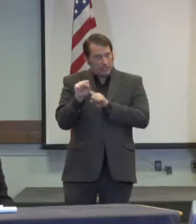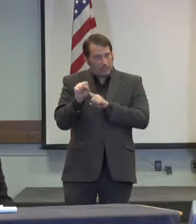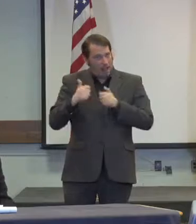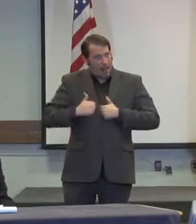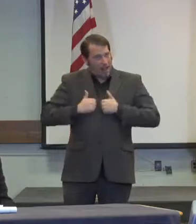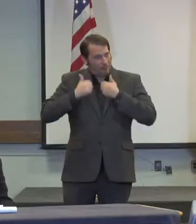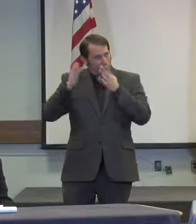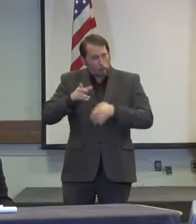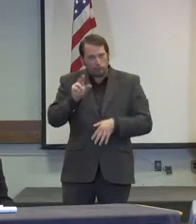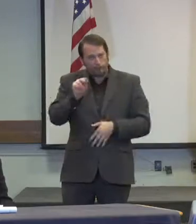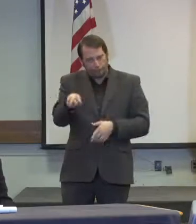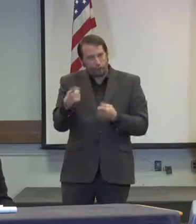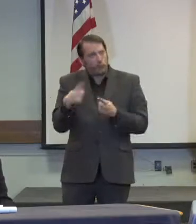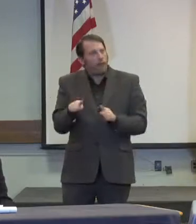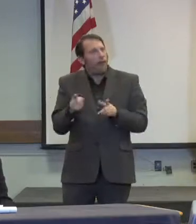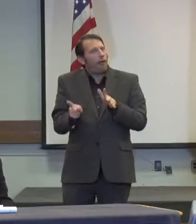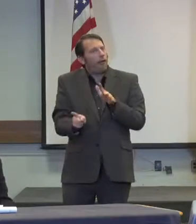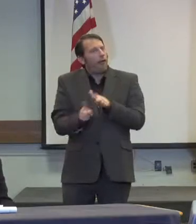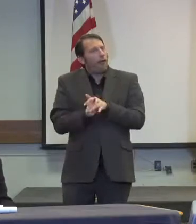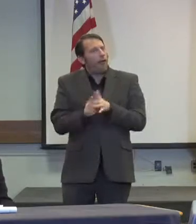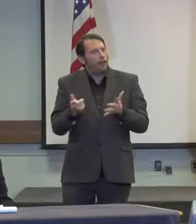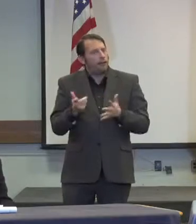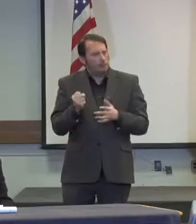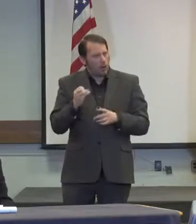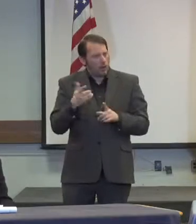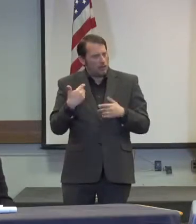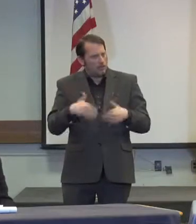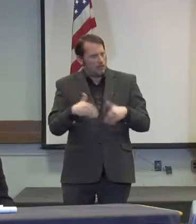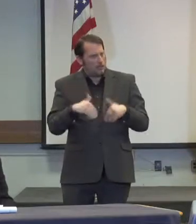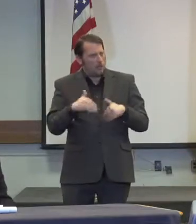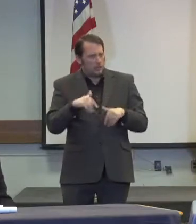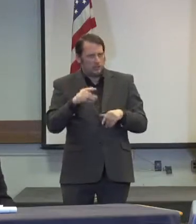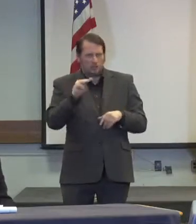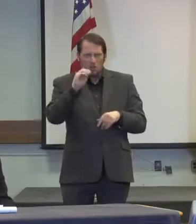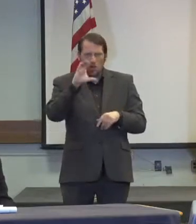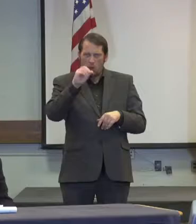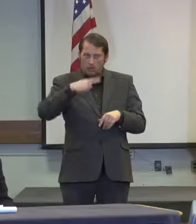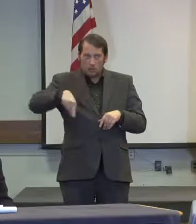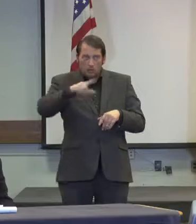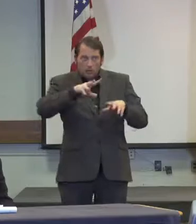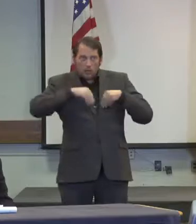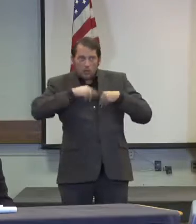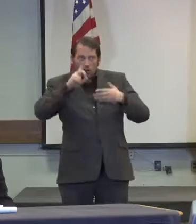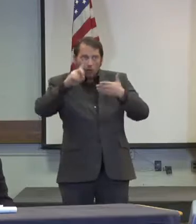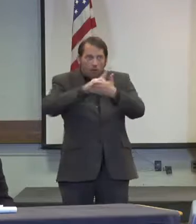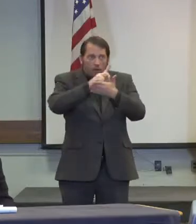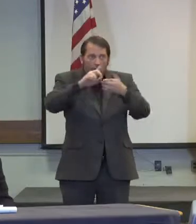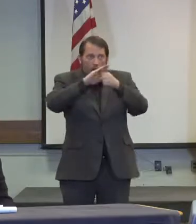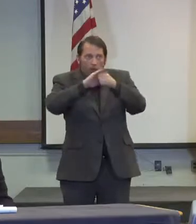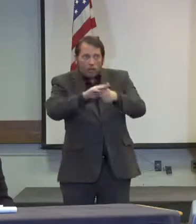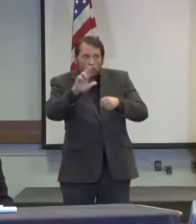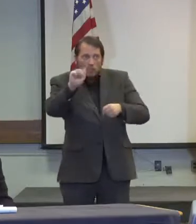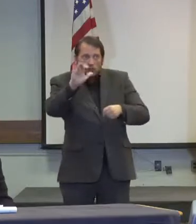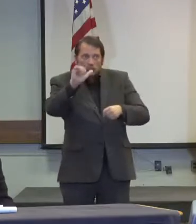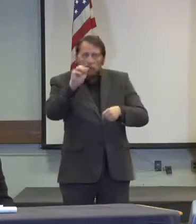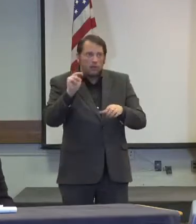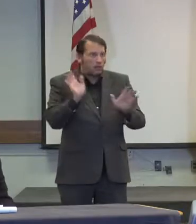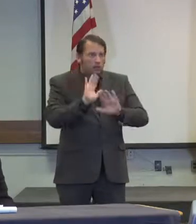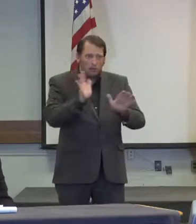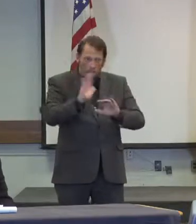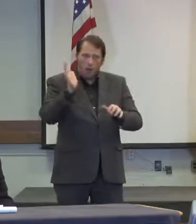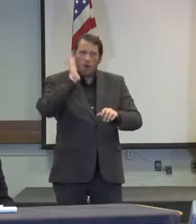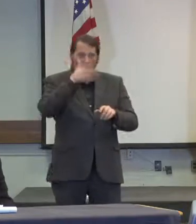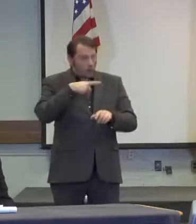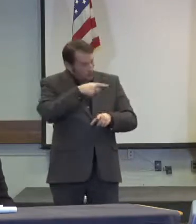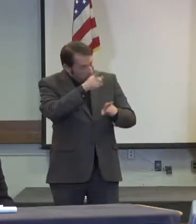I find it offensive. It's not the way we do things in Montgomery County. We will prosecute hate crimes. We will do everything we need to